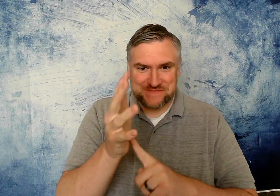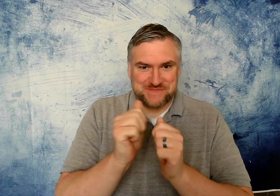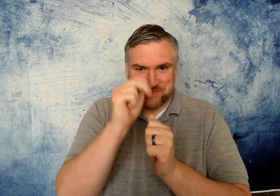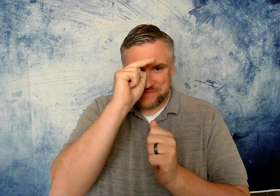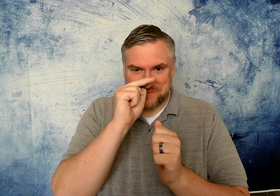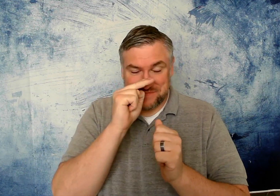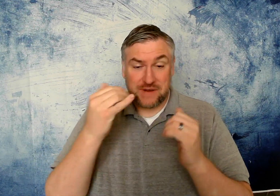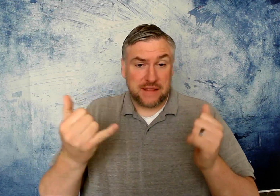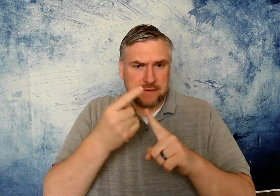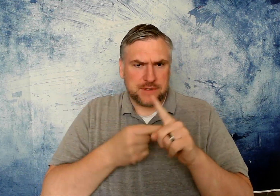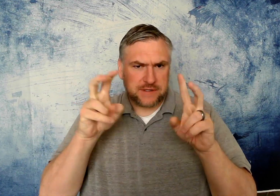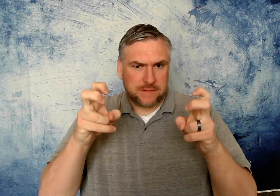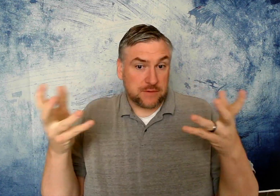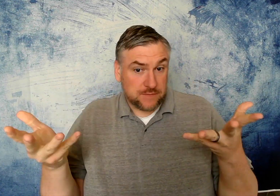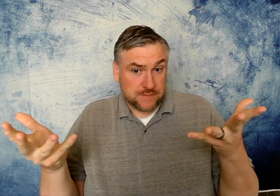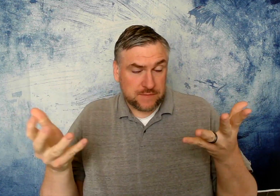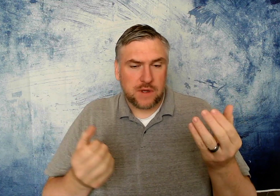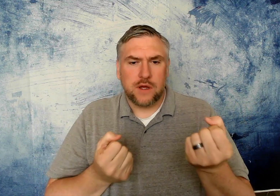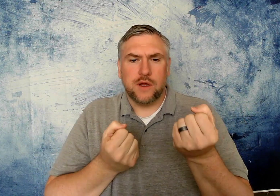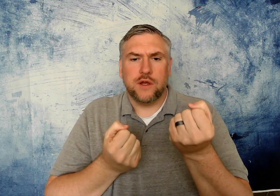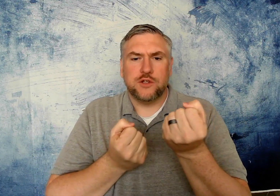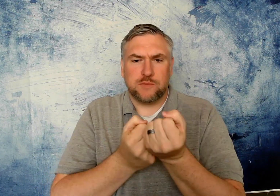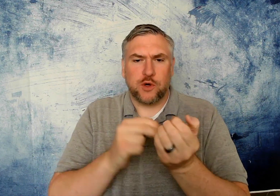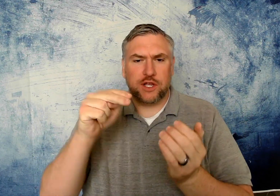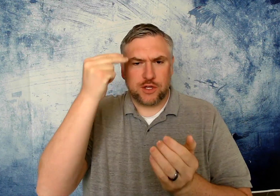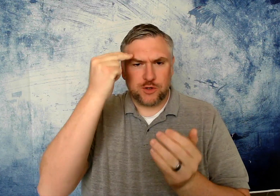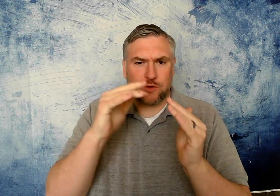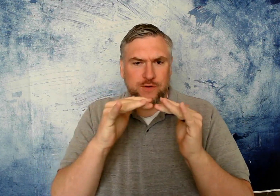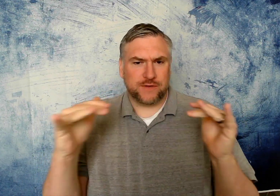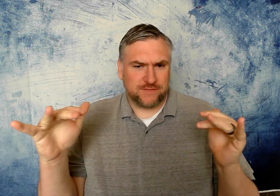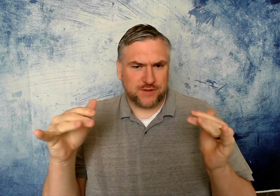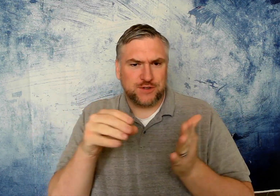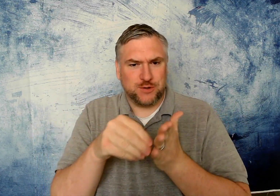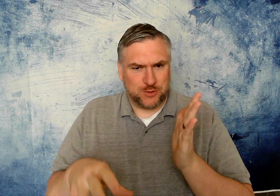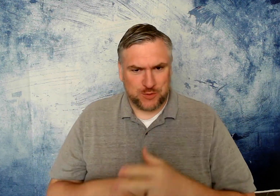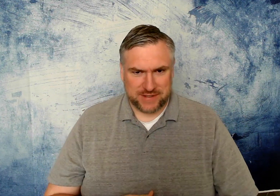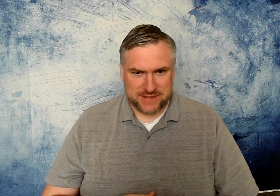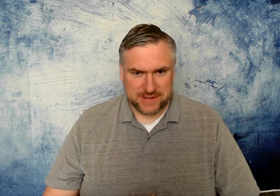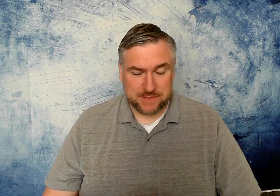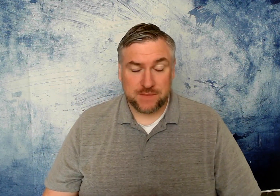Hello, and welcome to 5 Minutes with Nate. This month's topic, supporting neurodiverse students.